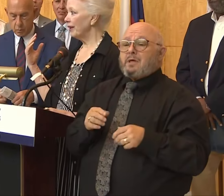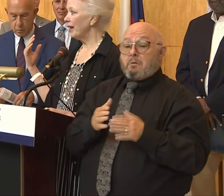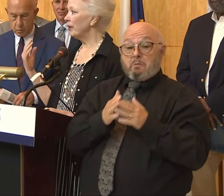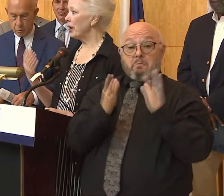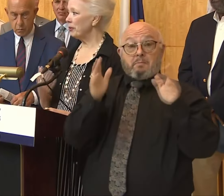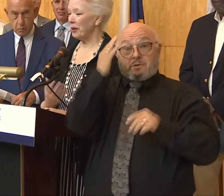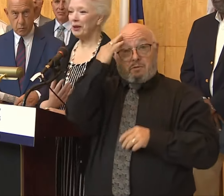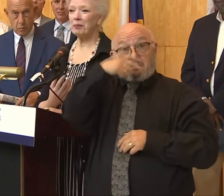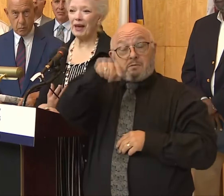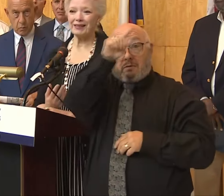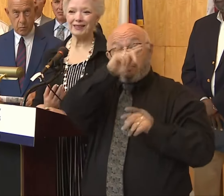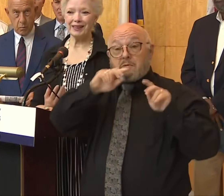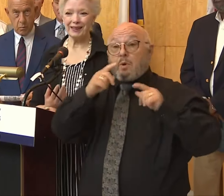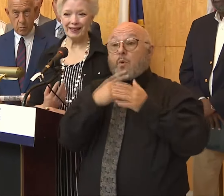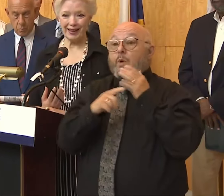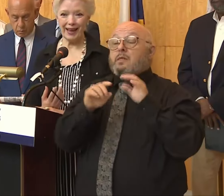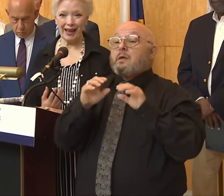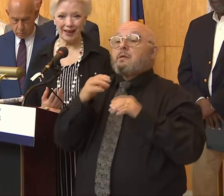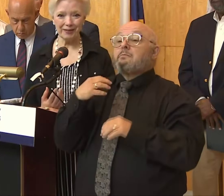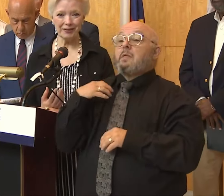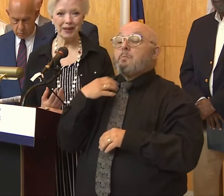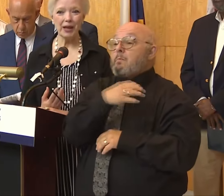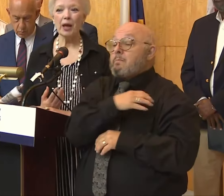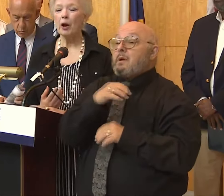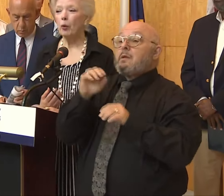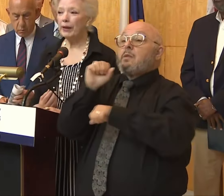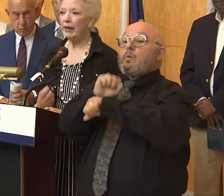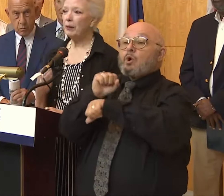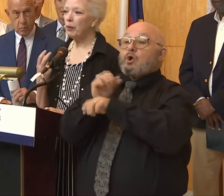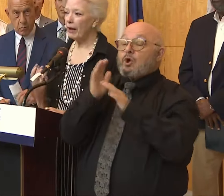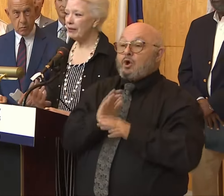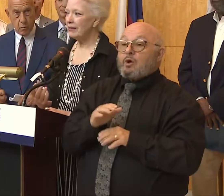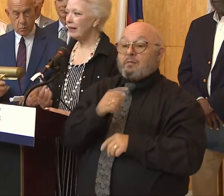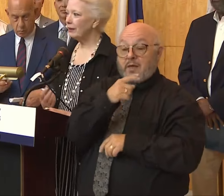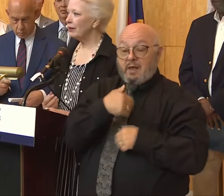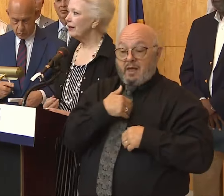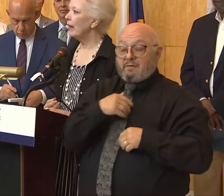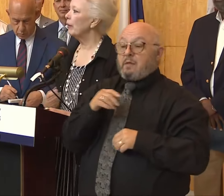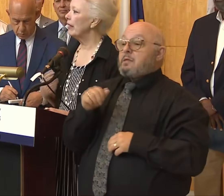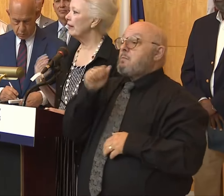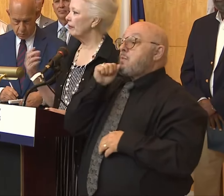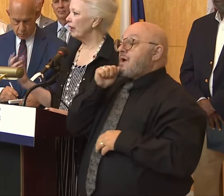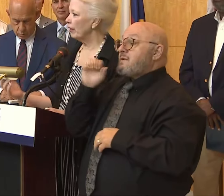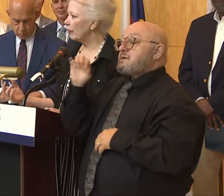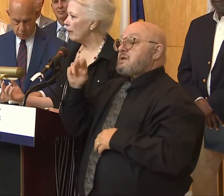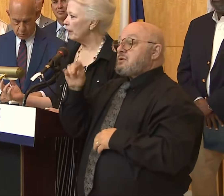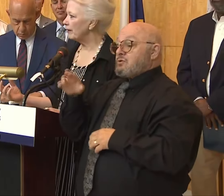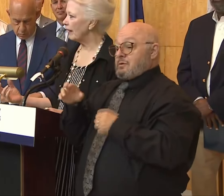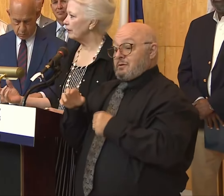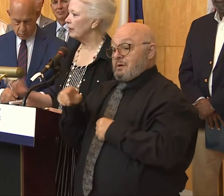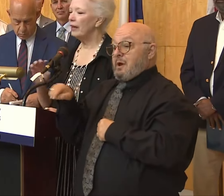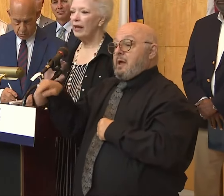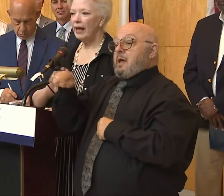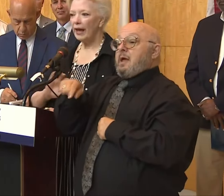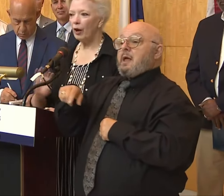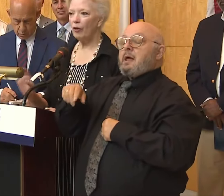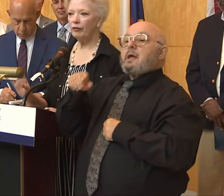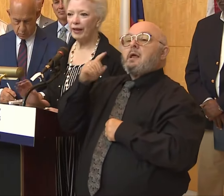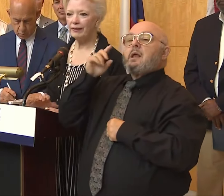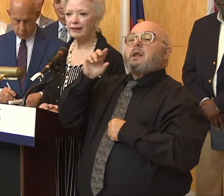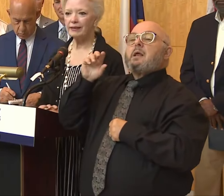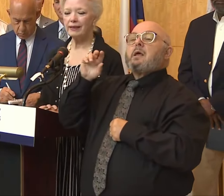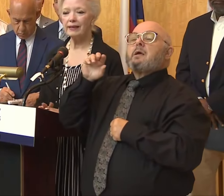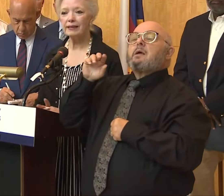do, and we know what capacity they have. We need the private sector, and we need the philanthropic sector at